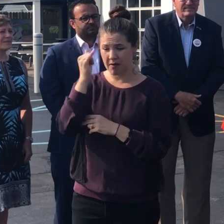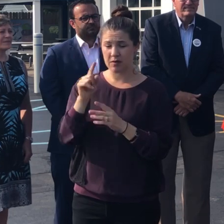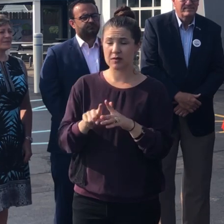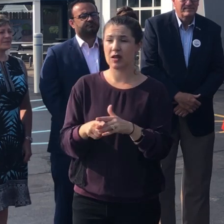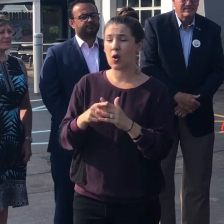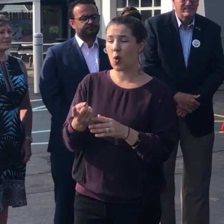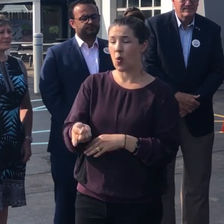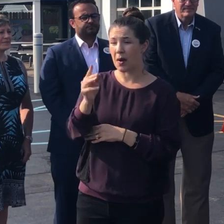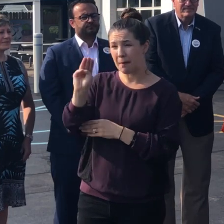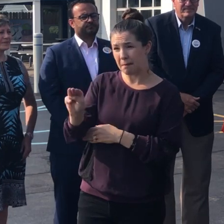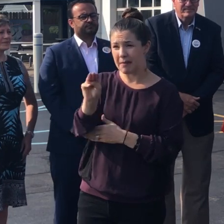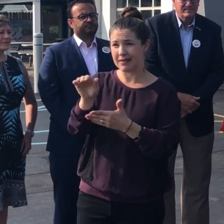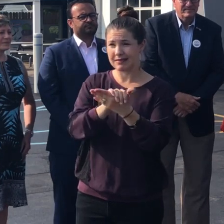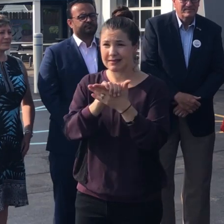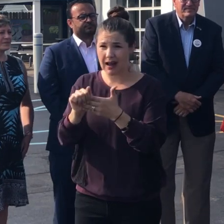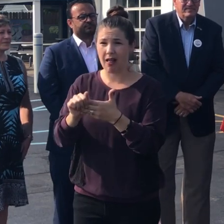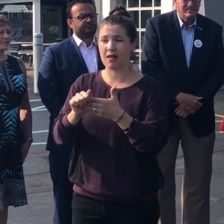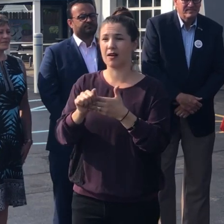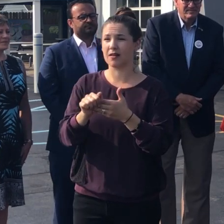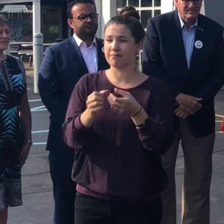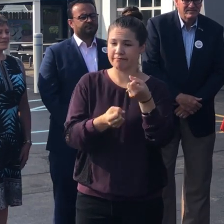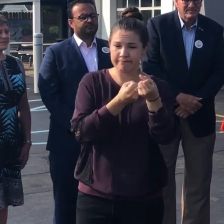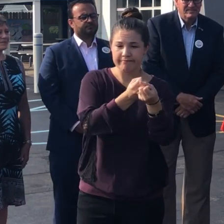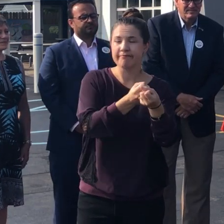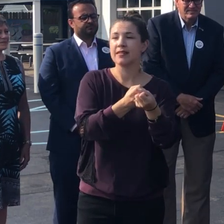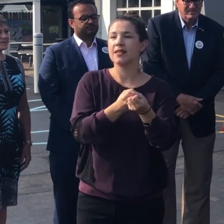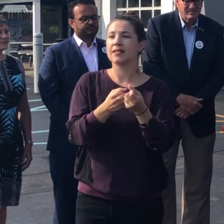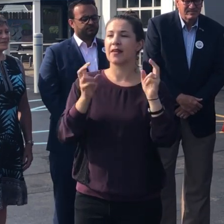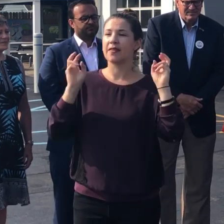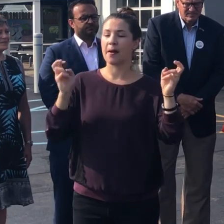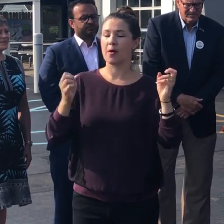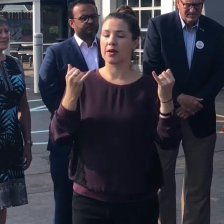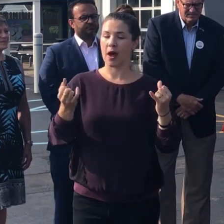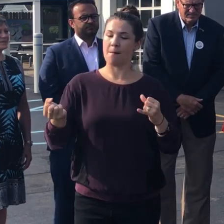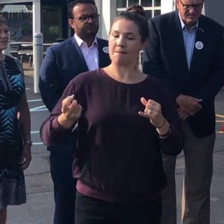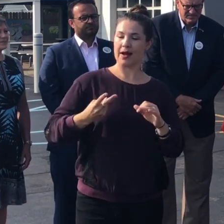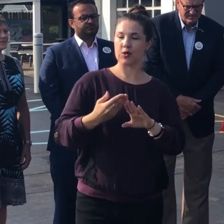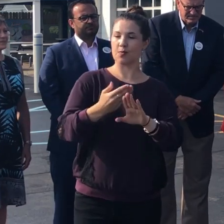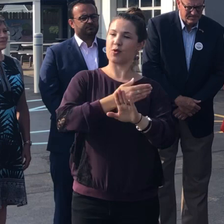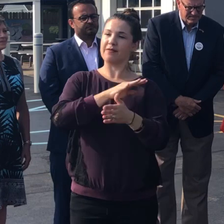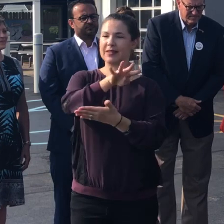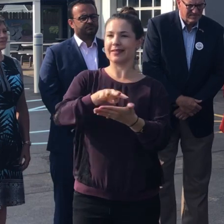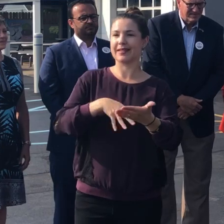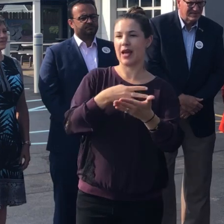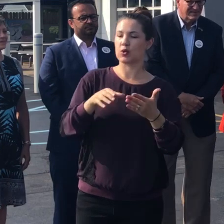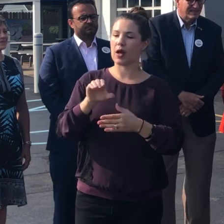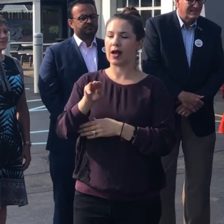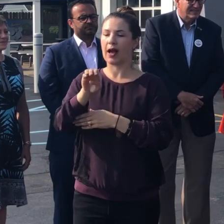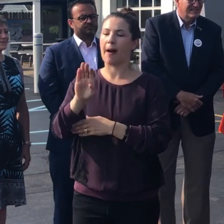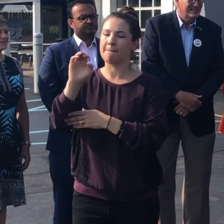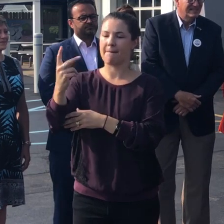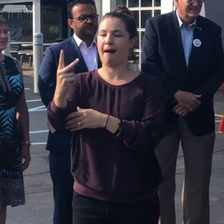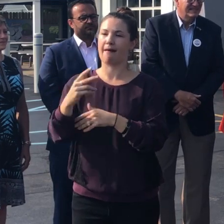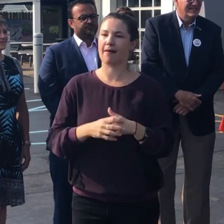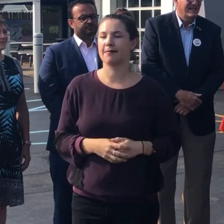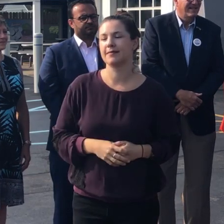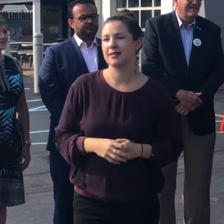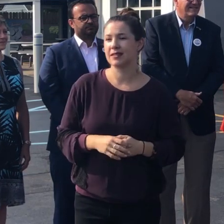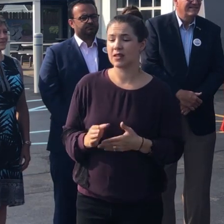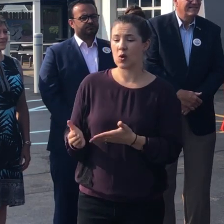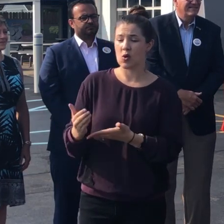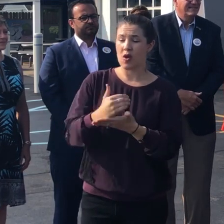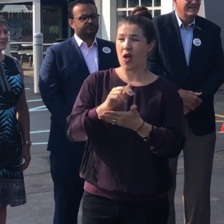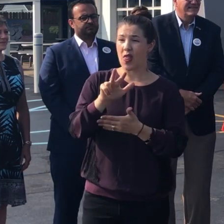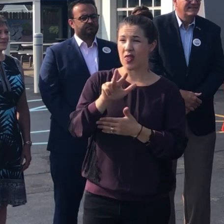million campaign around the theme of "We now return to our previously scheduled comeback" that will garner